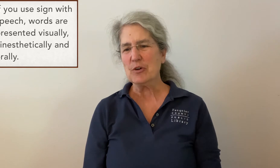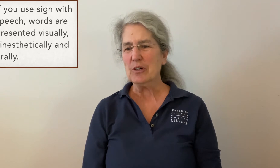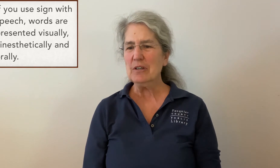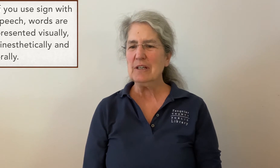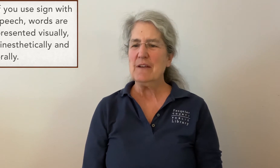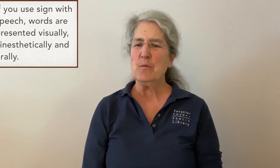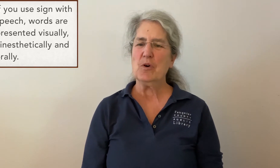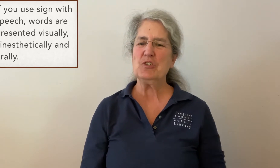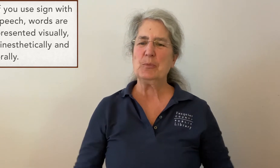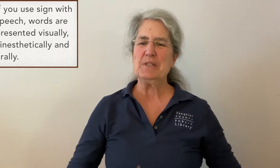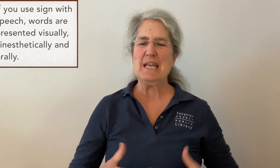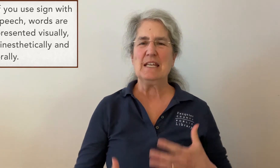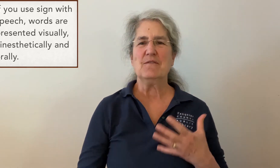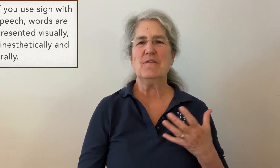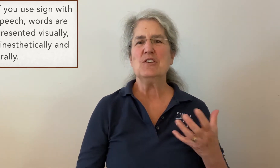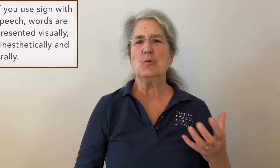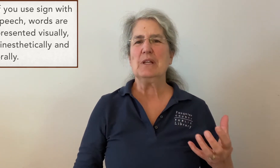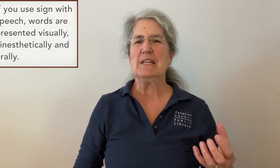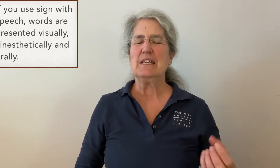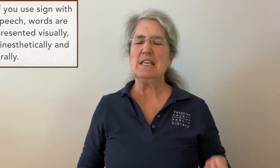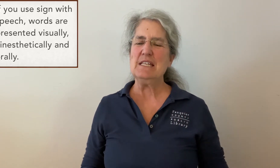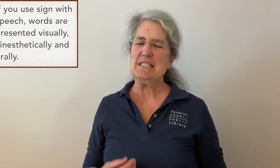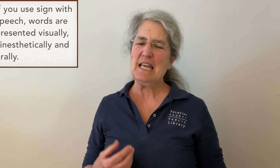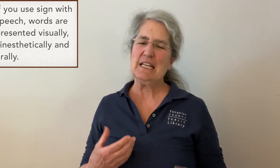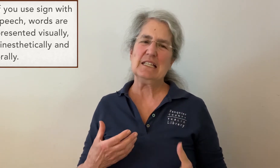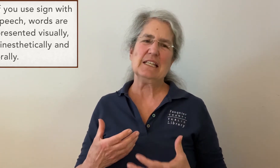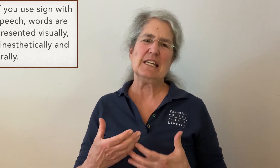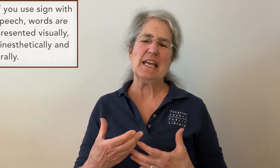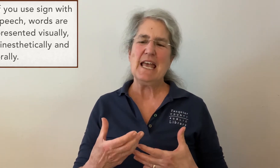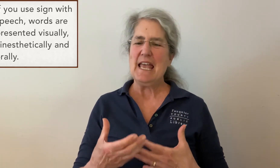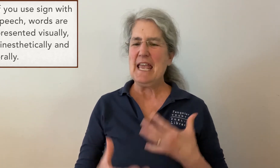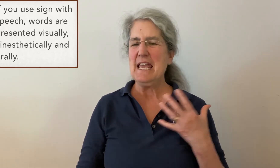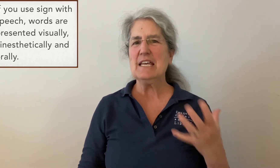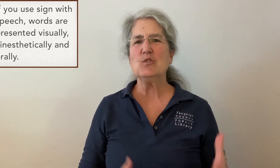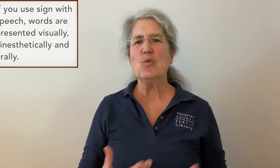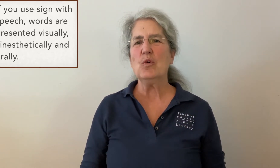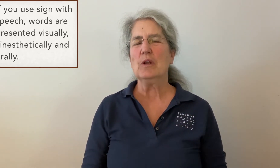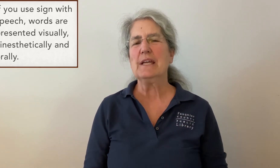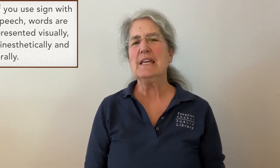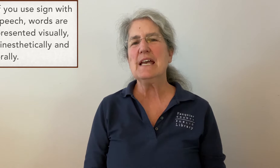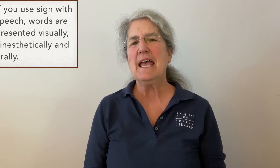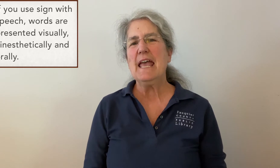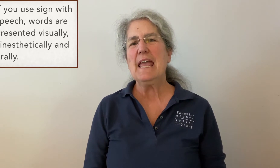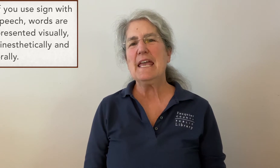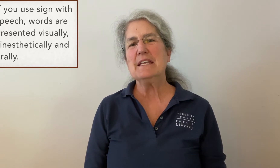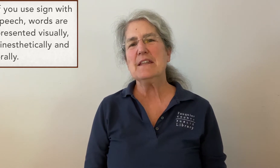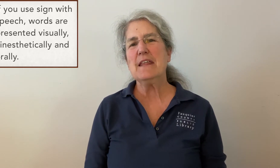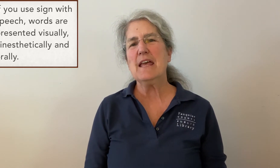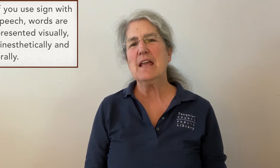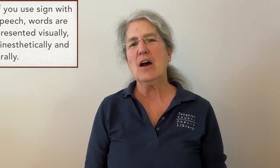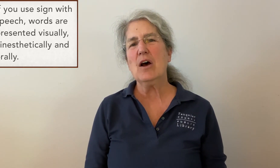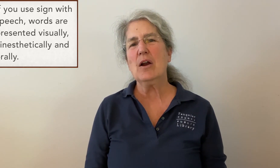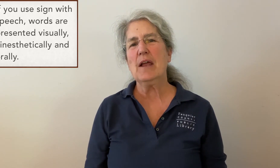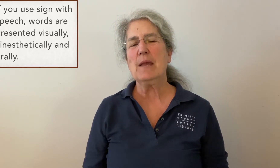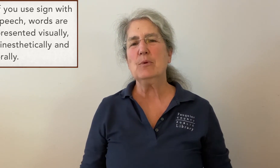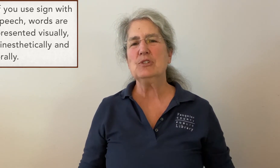together, words are presented visually, kinesthetically, and orally, and they are able to